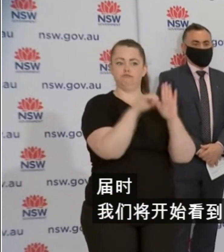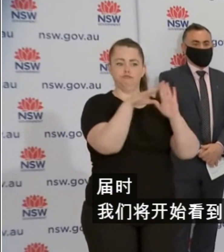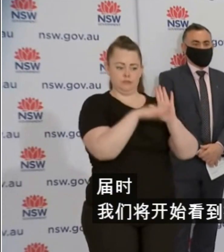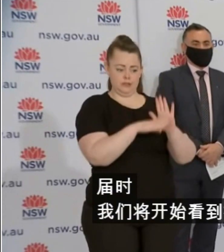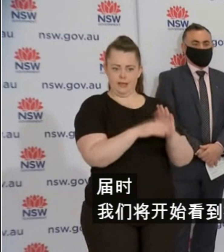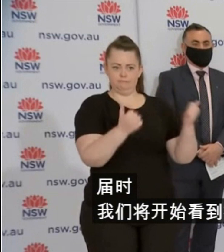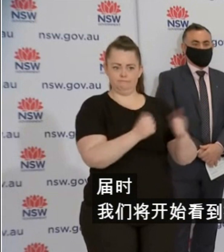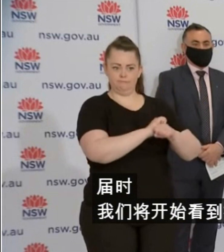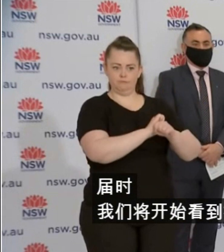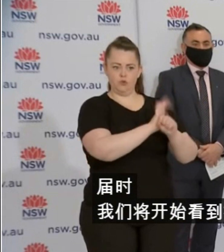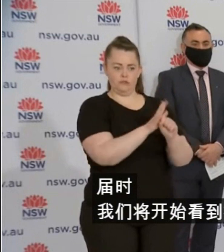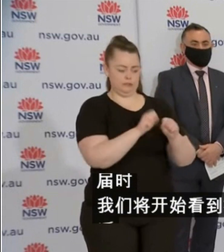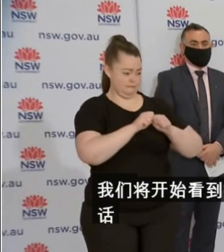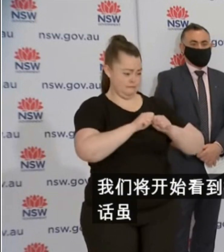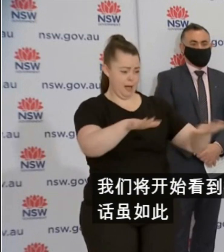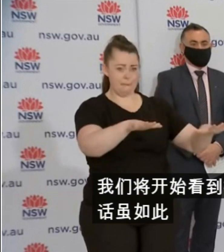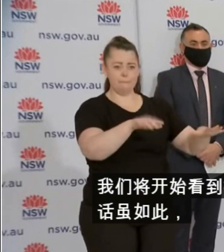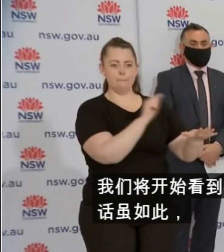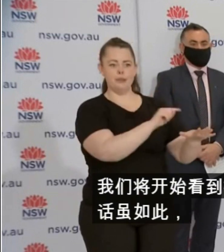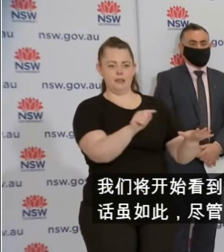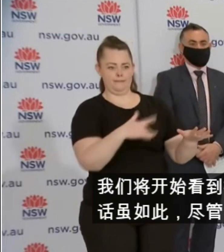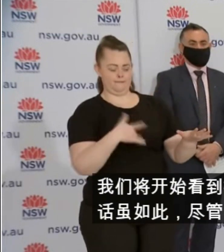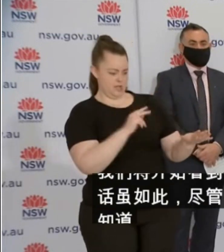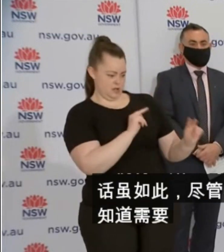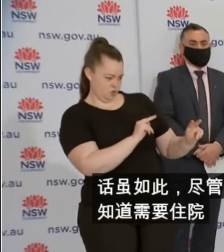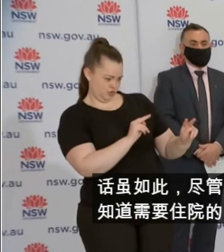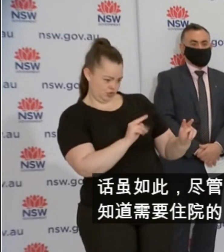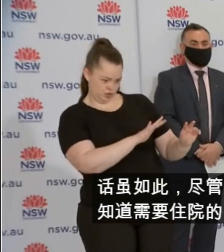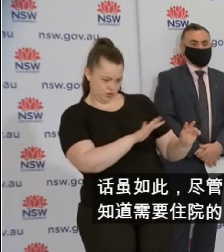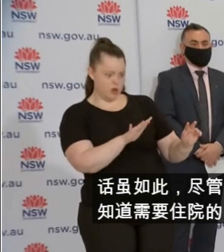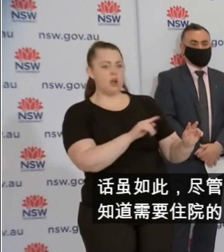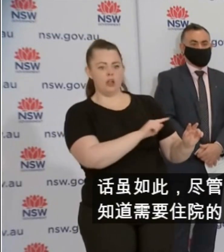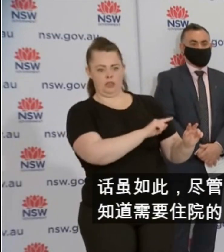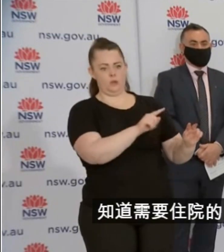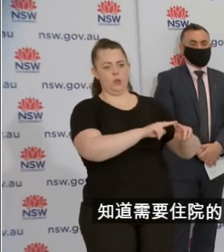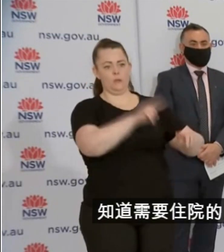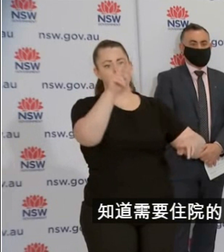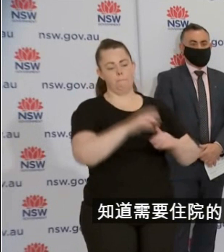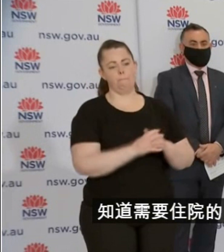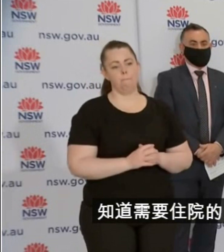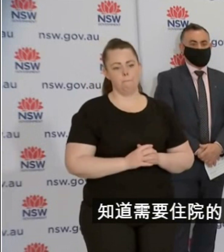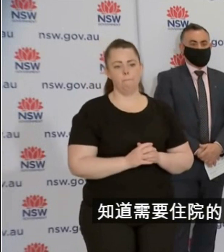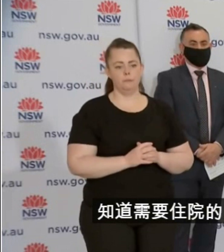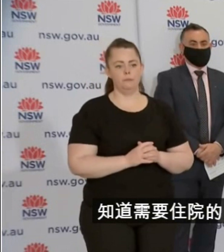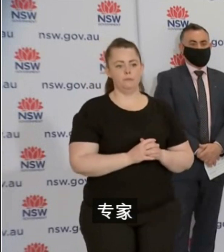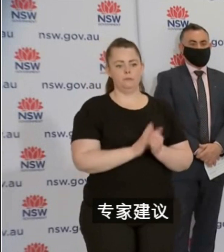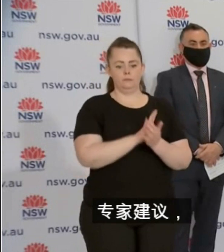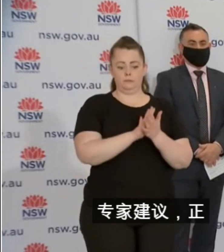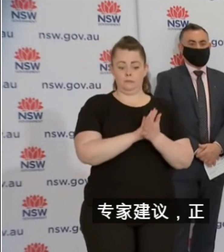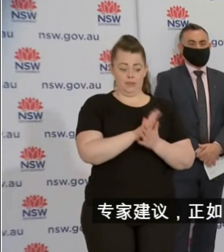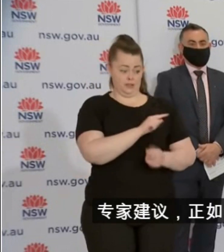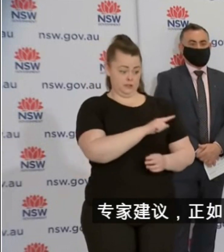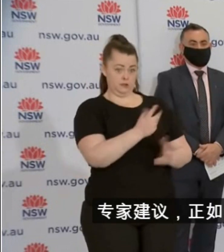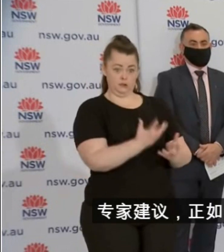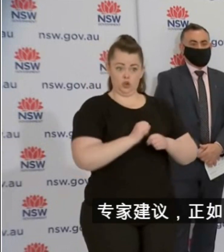see case numbers go down. Having said that, though, we know there's a lag with the number of people who then will need hospitalisation. The